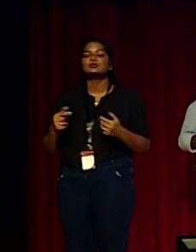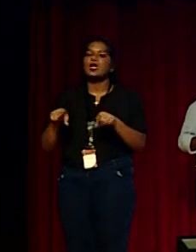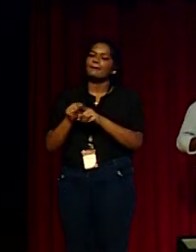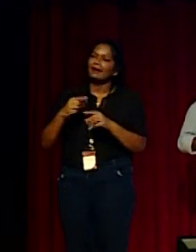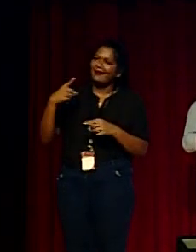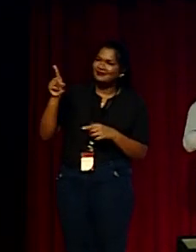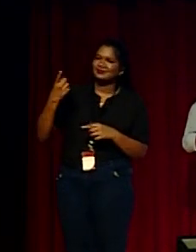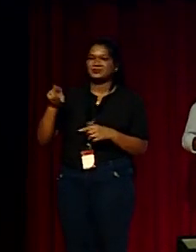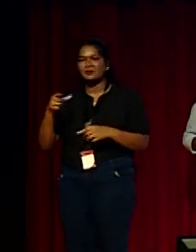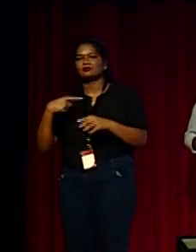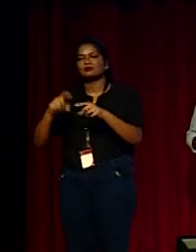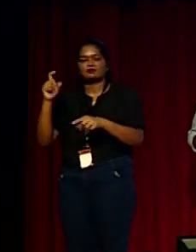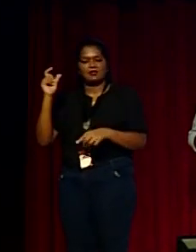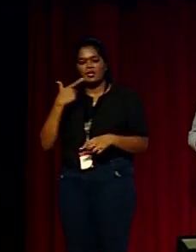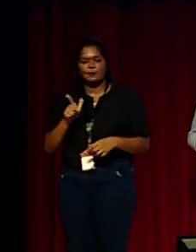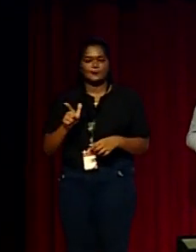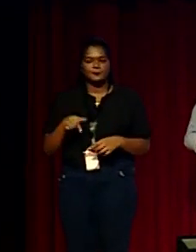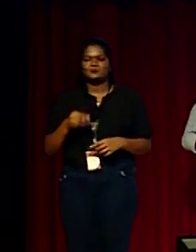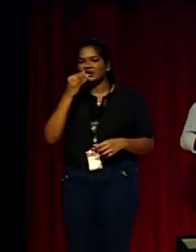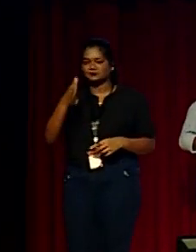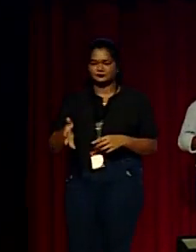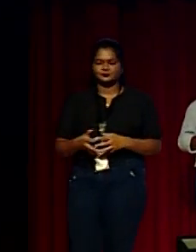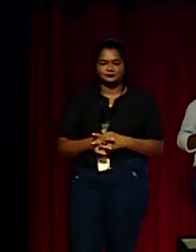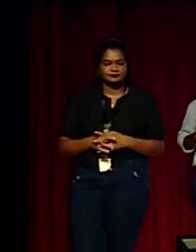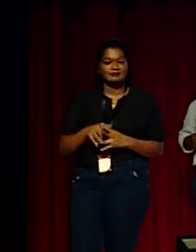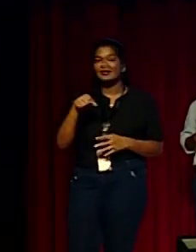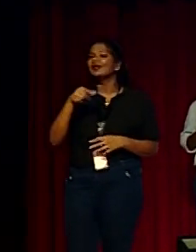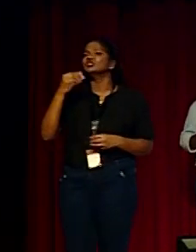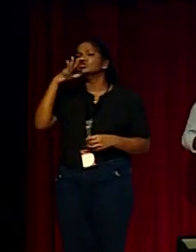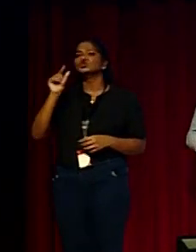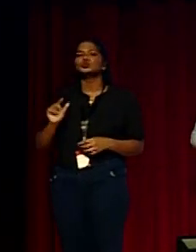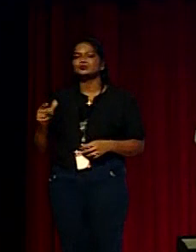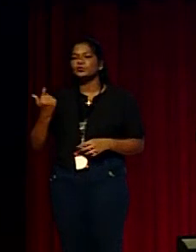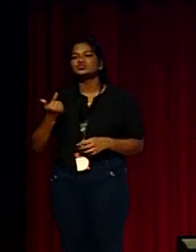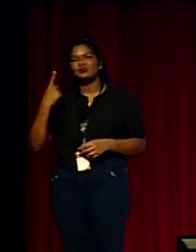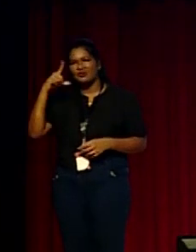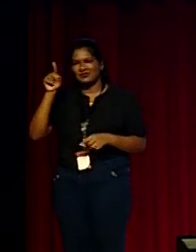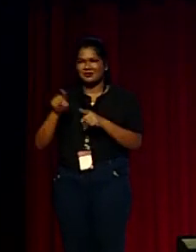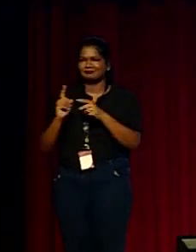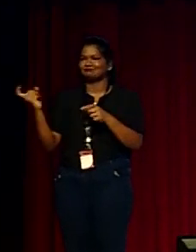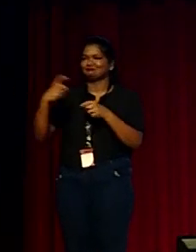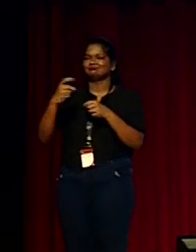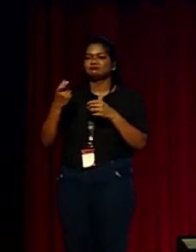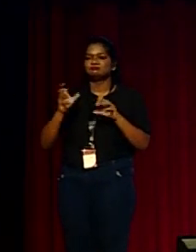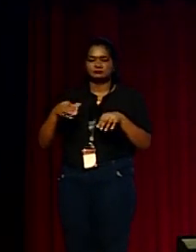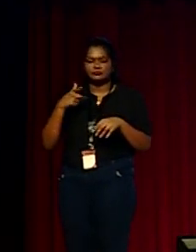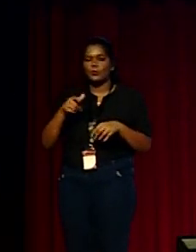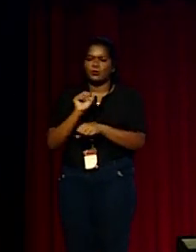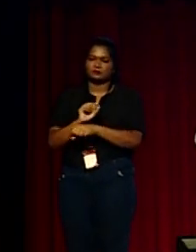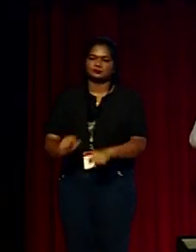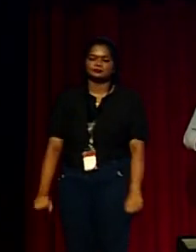correction operators or cursor navigation operators easily. So these are very useful operators equipped in this